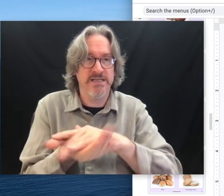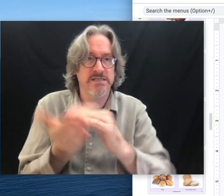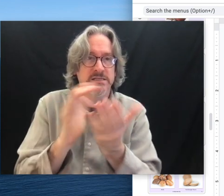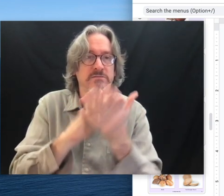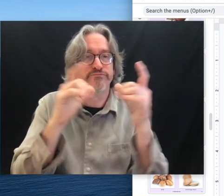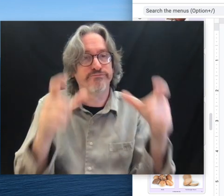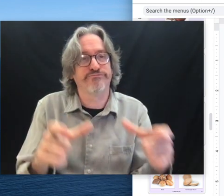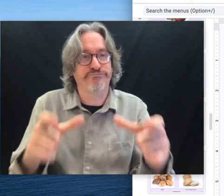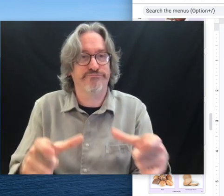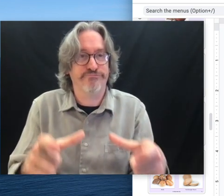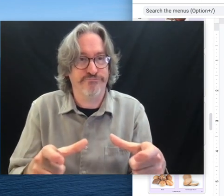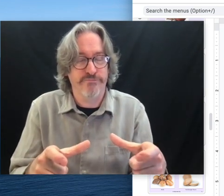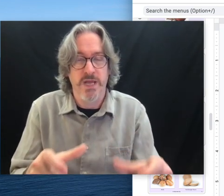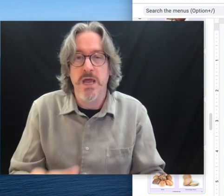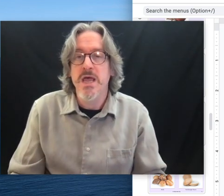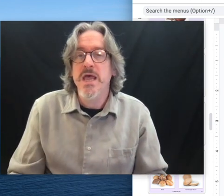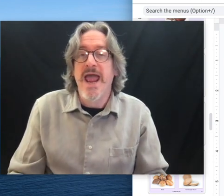did this,